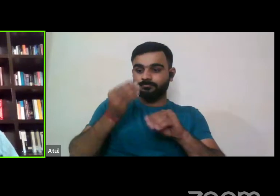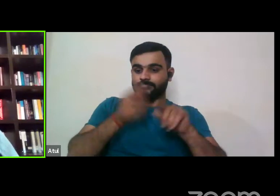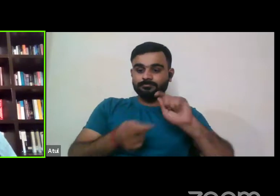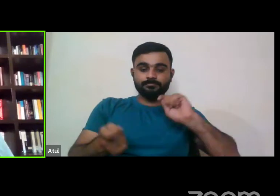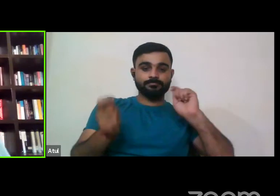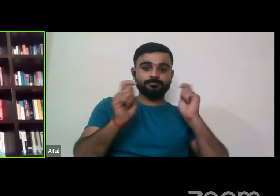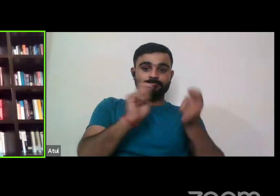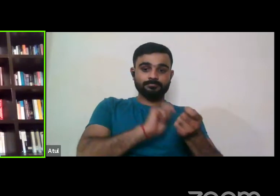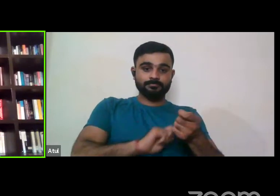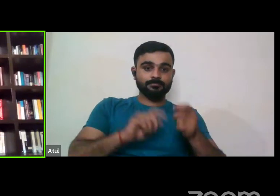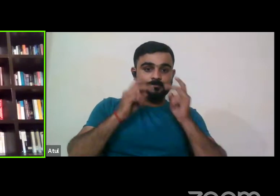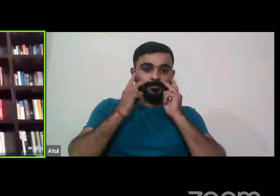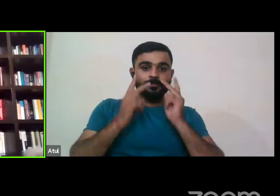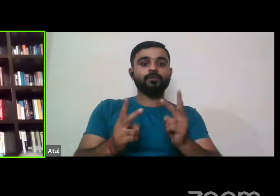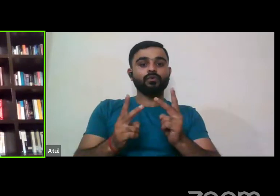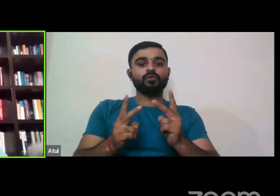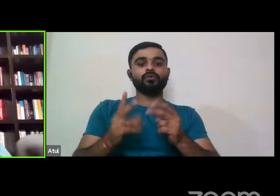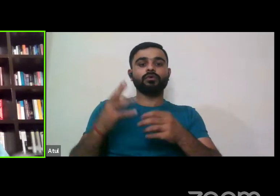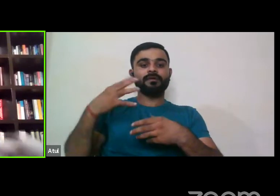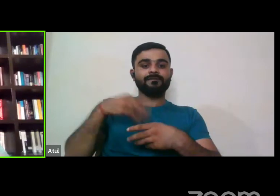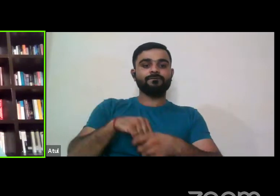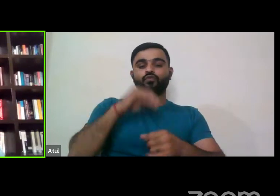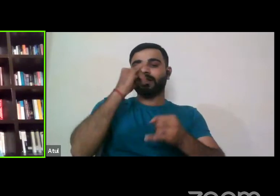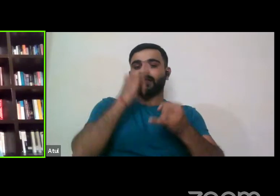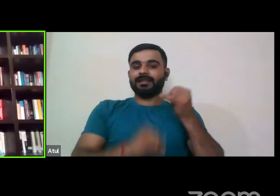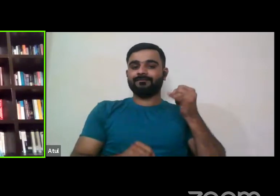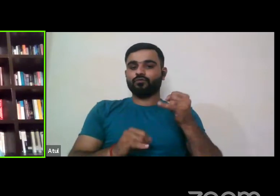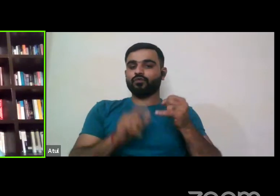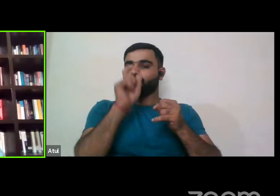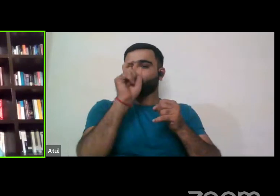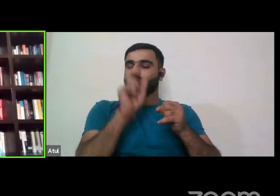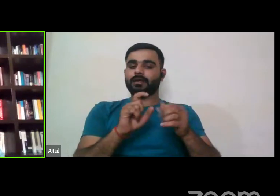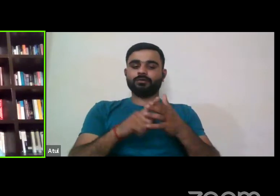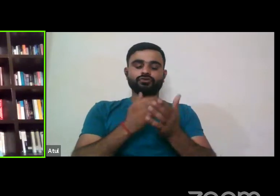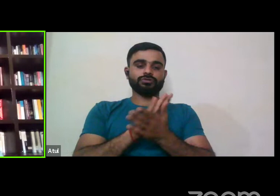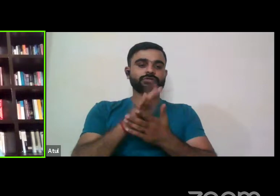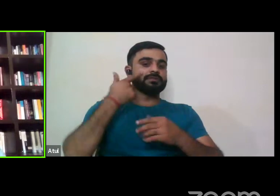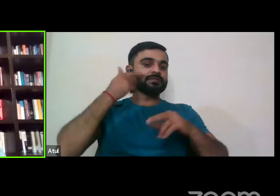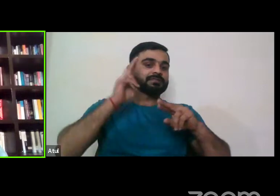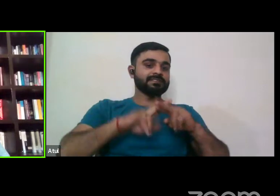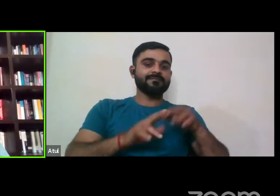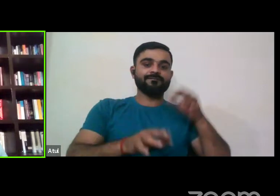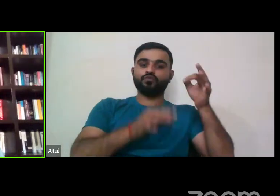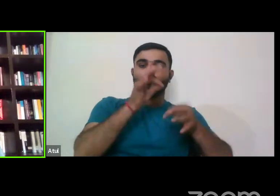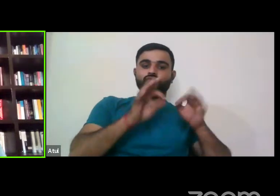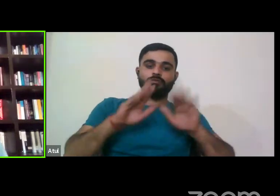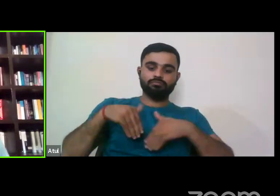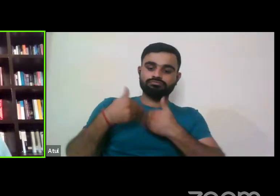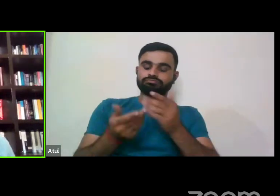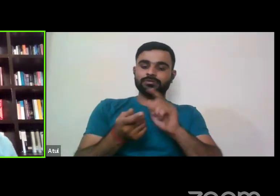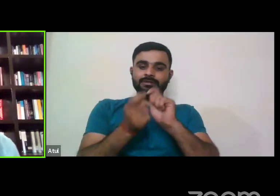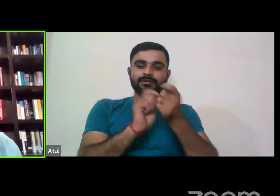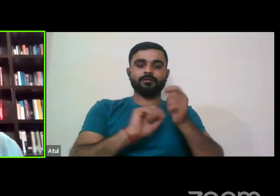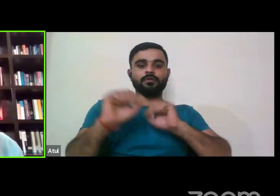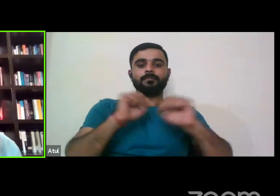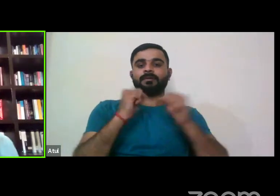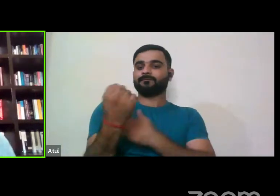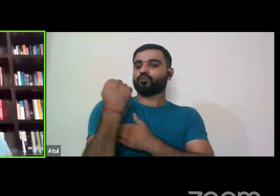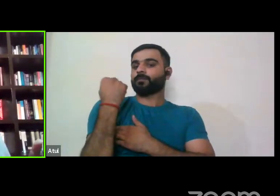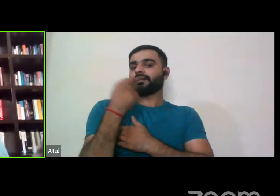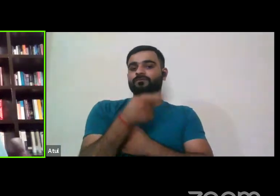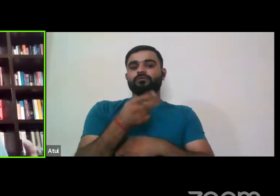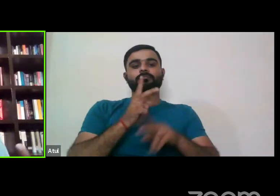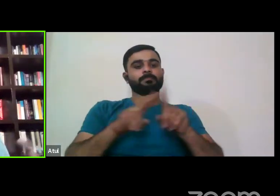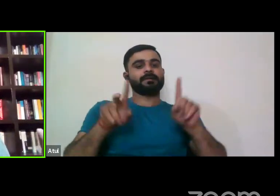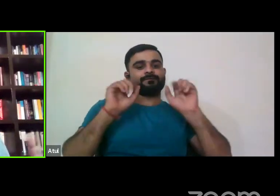this, you will see it towards the end of the term of a chief justice, when it is no longer Mhm. about curtailing their own powers, but that